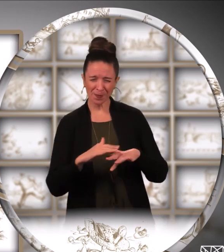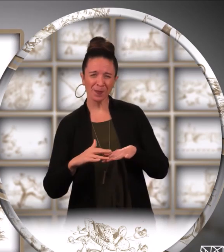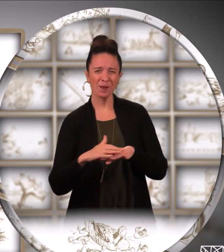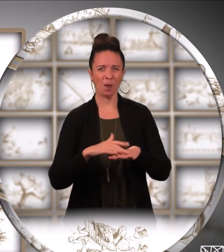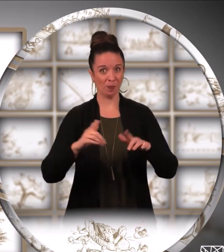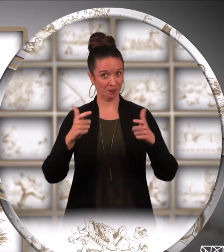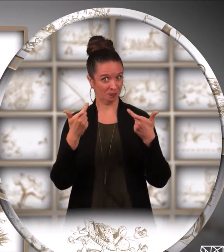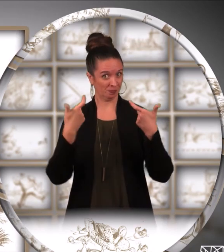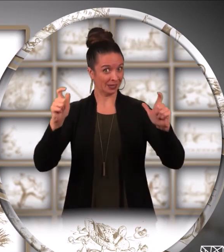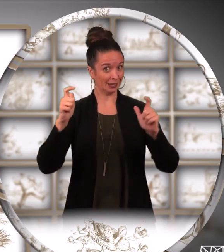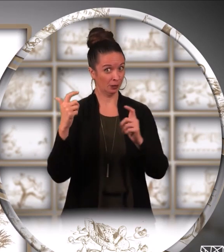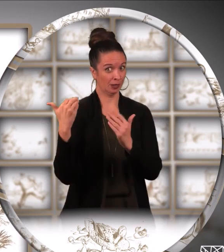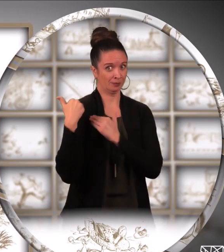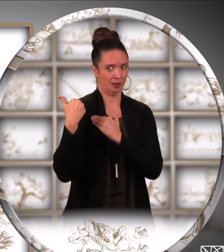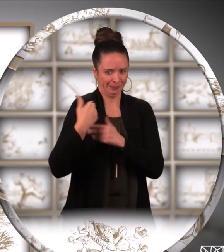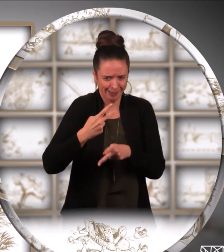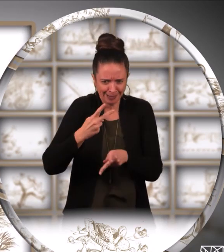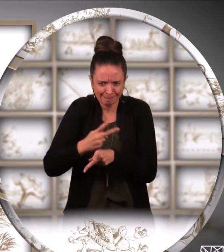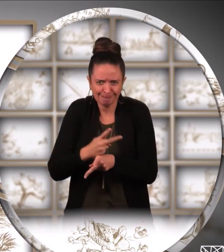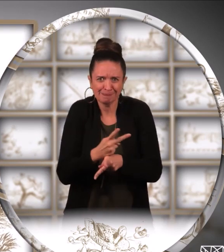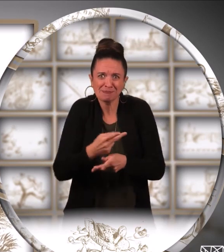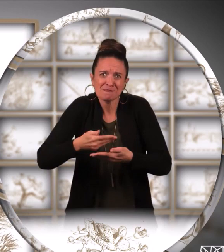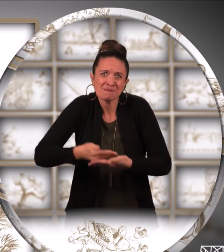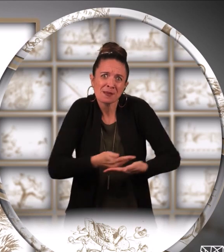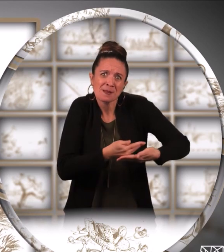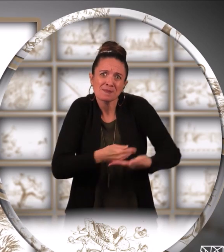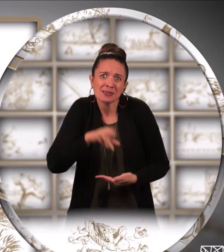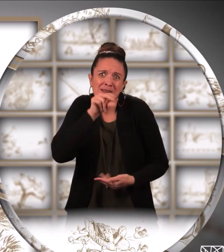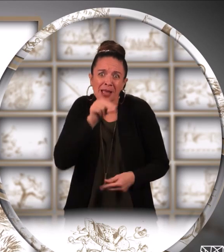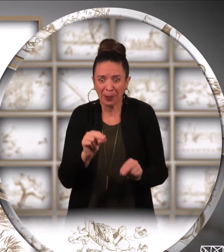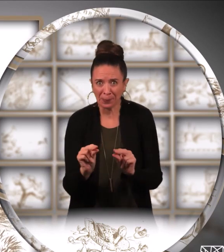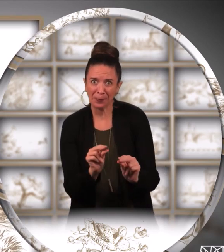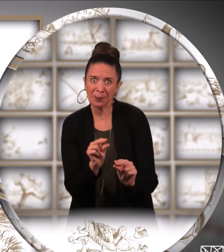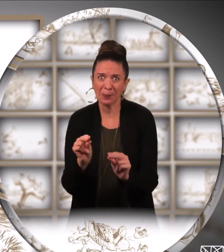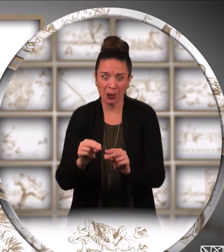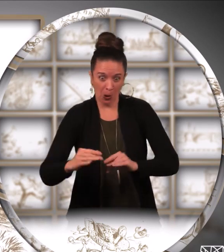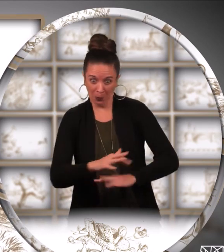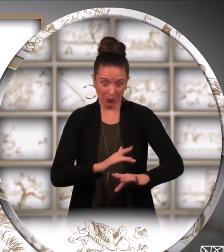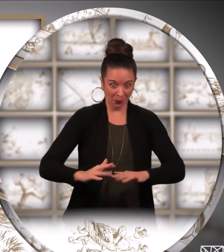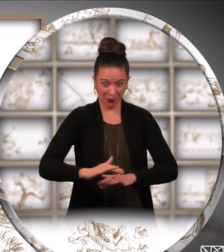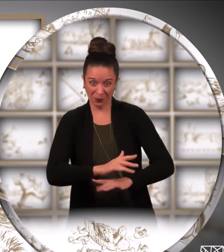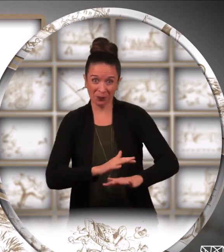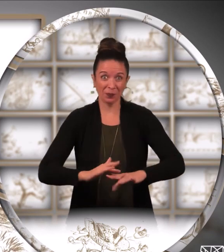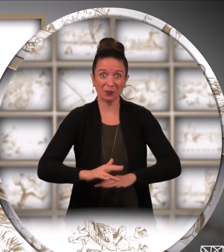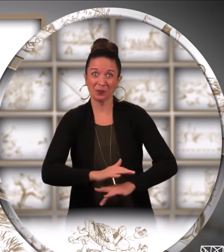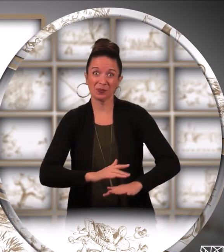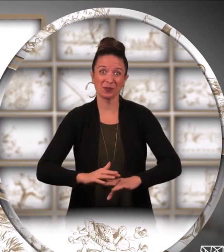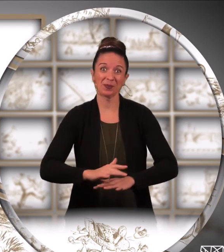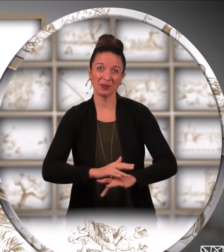many ducklings, and it kept them very busy.